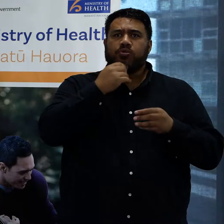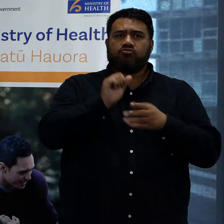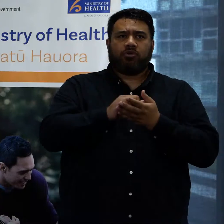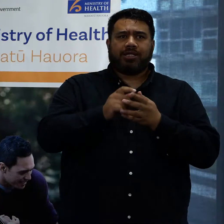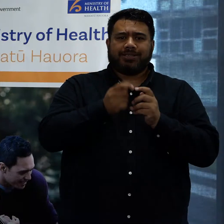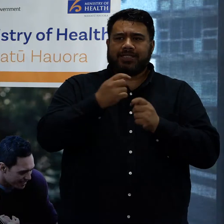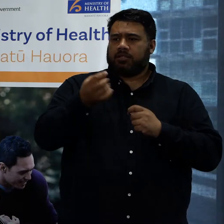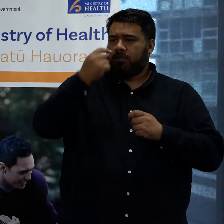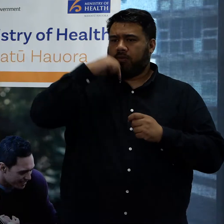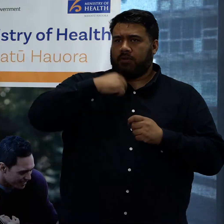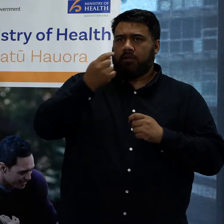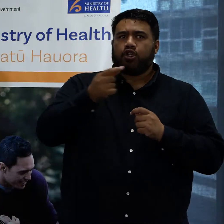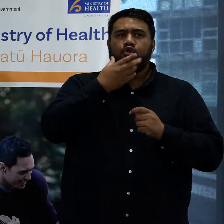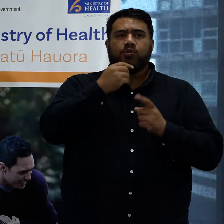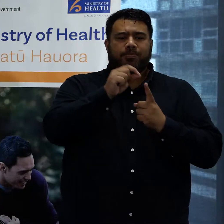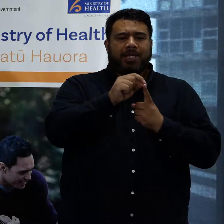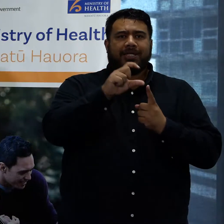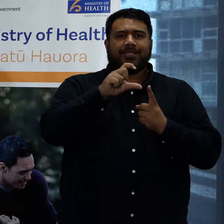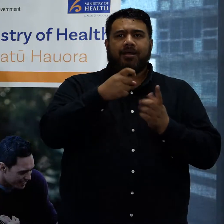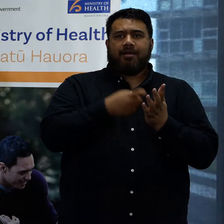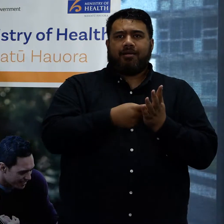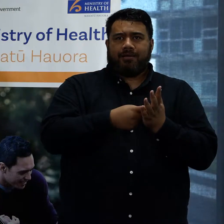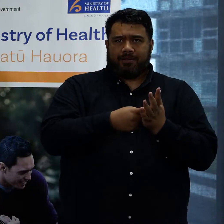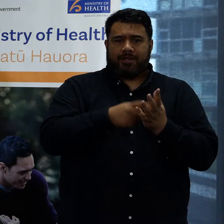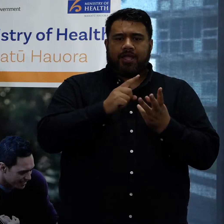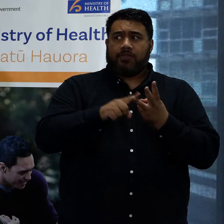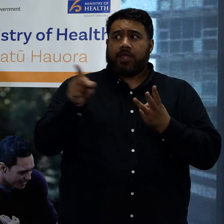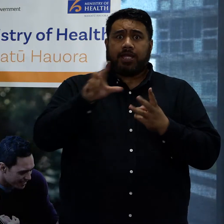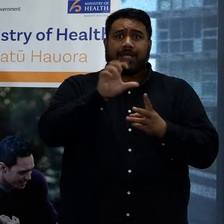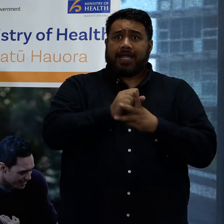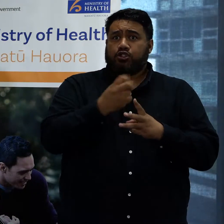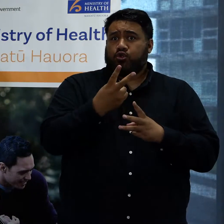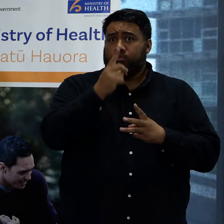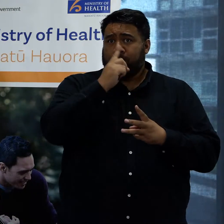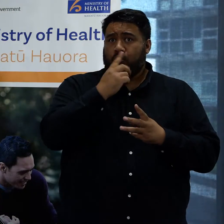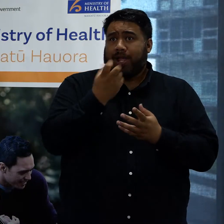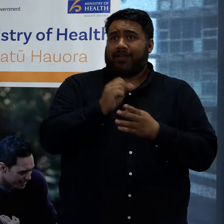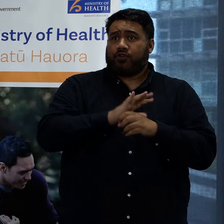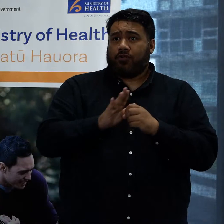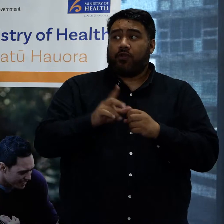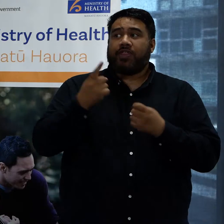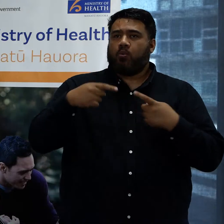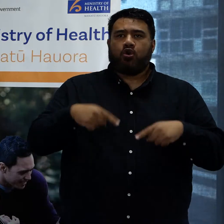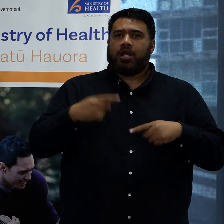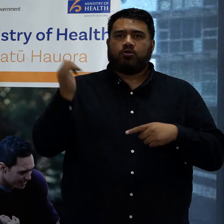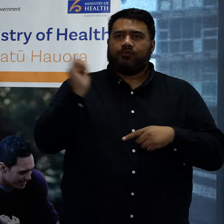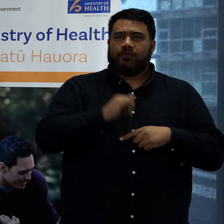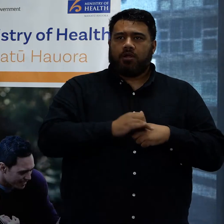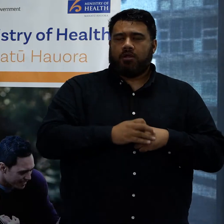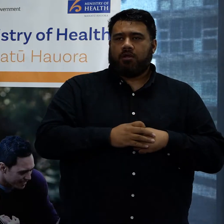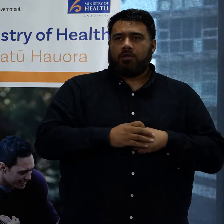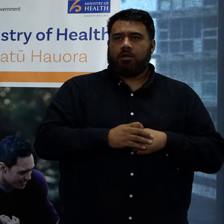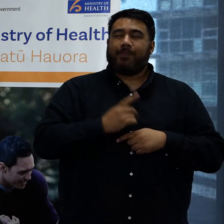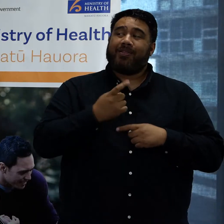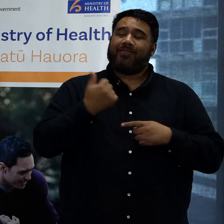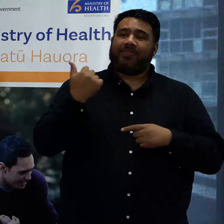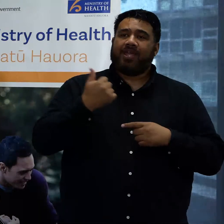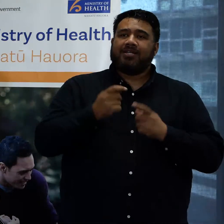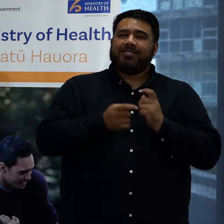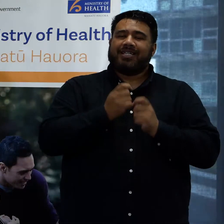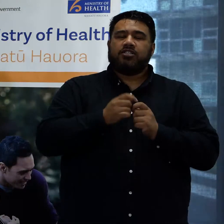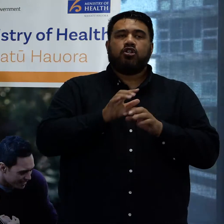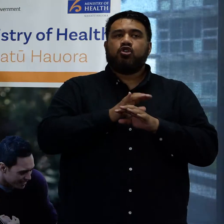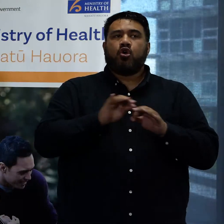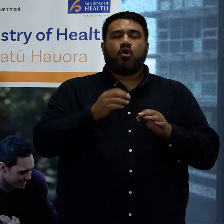was PCR testing, and it identified 2 people as positive cases who didn't board. What it doesn't account for, it